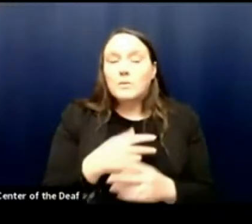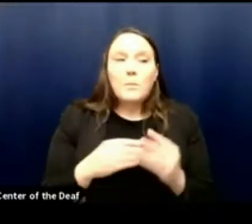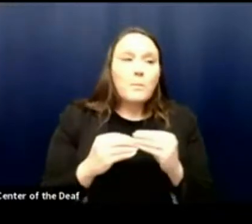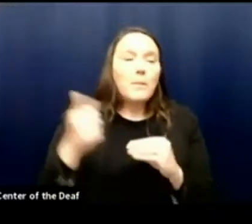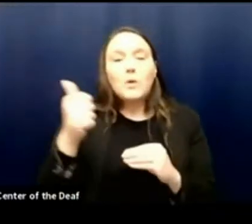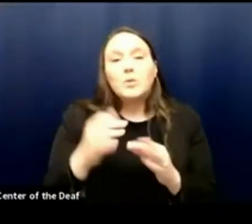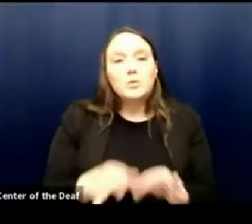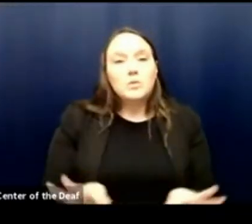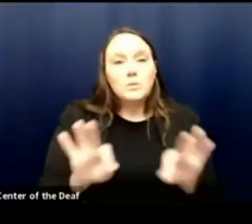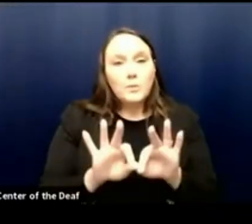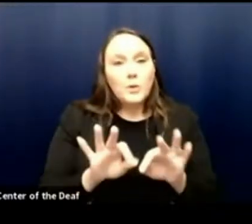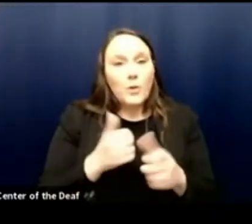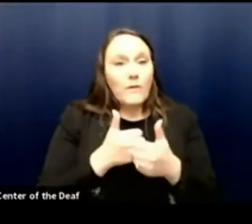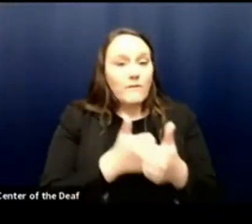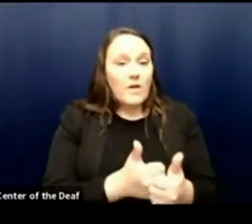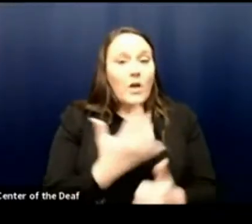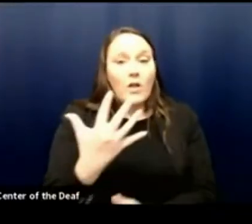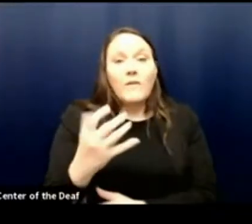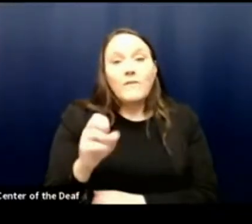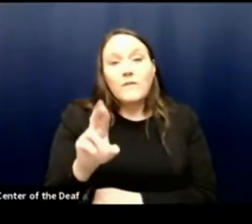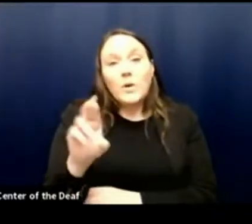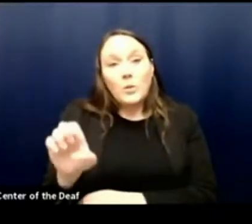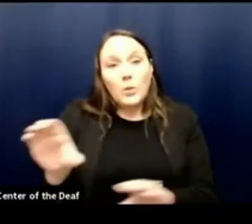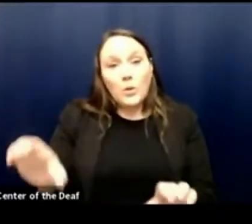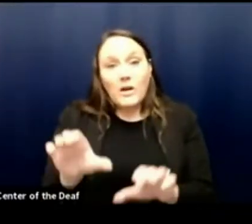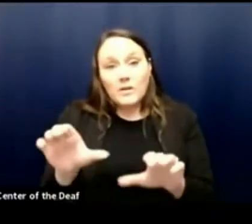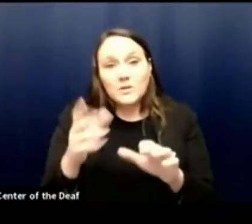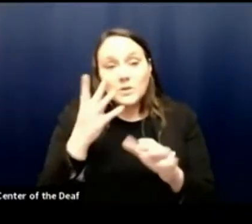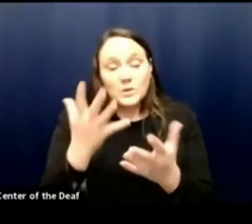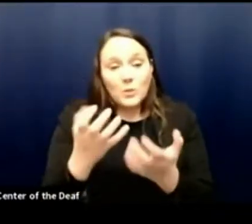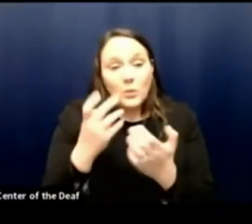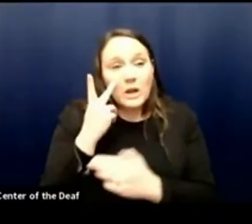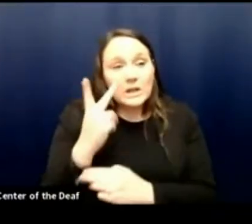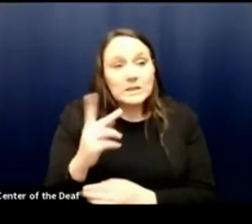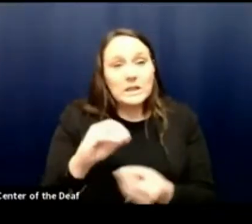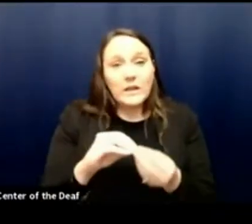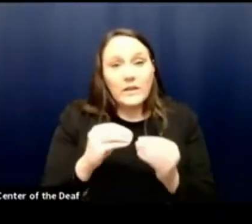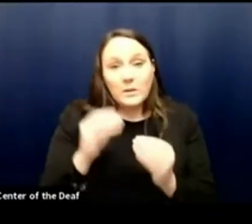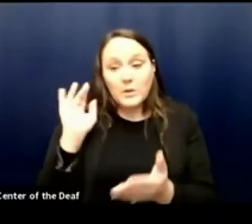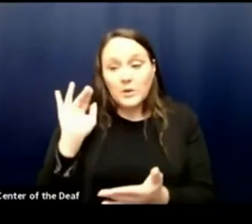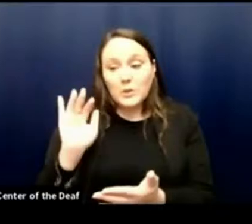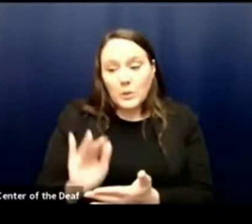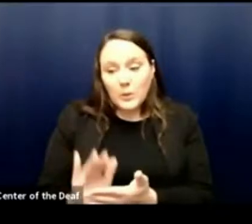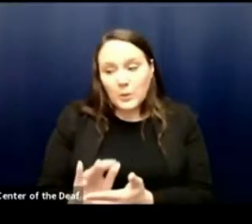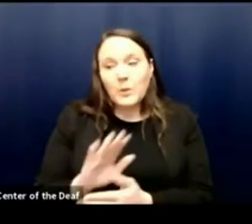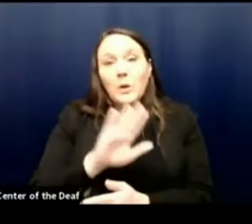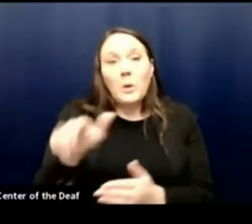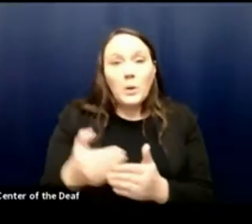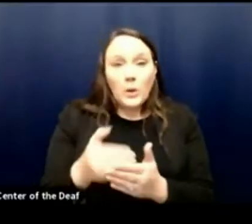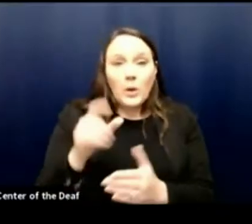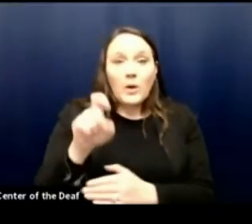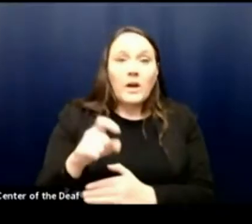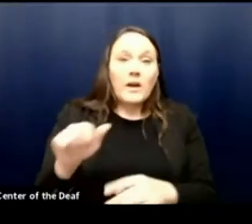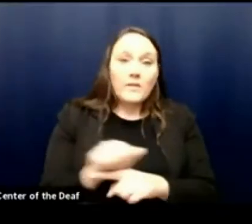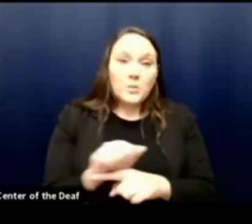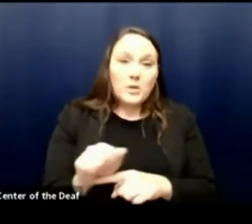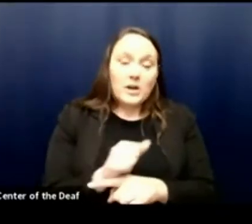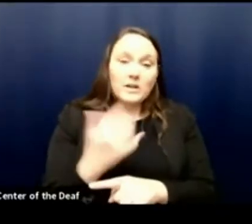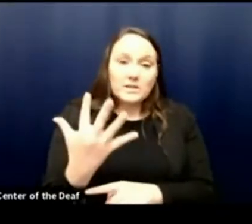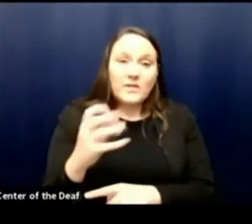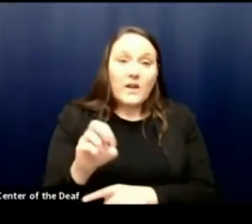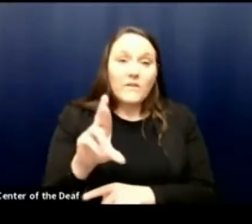practice the 5 core actions. If we want to see these numbers continue to go down, we all have to practice the 5 core actions every day, all the